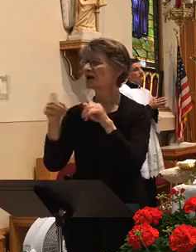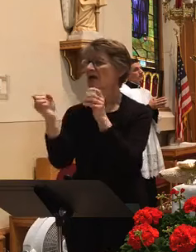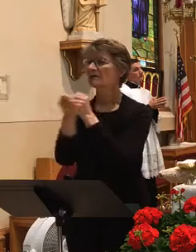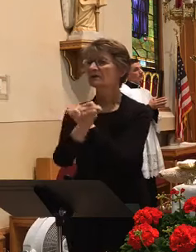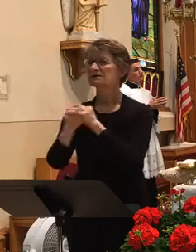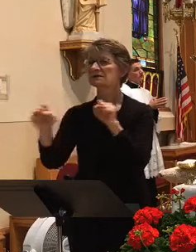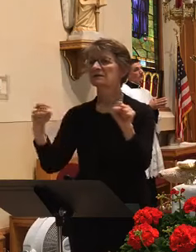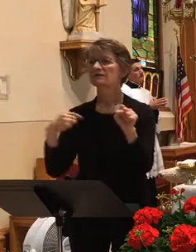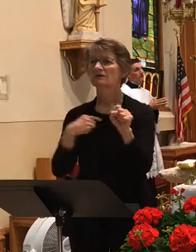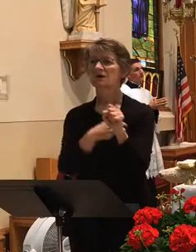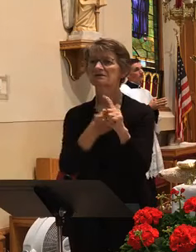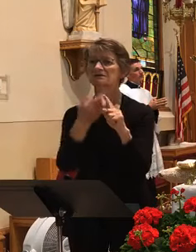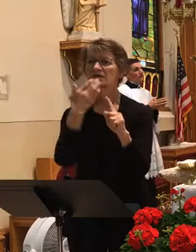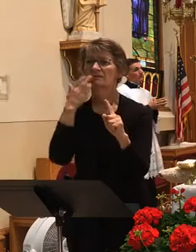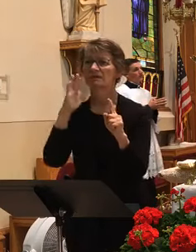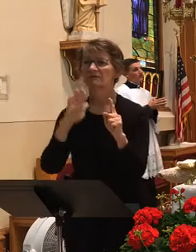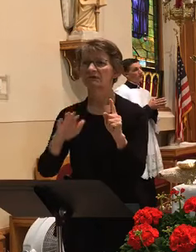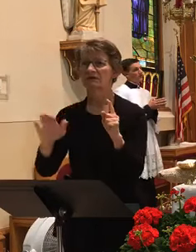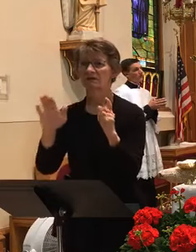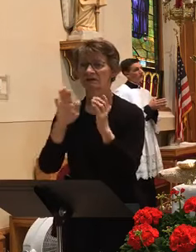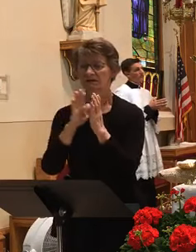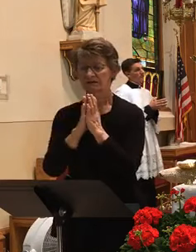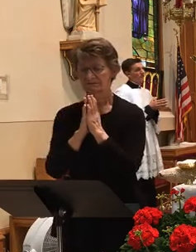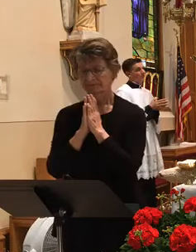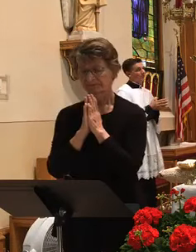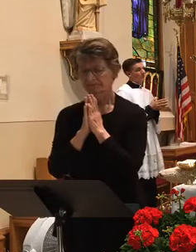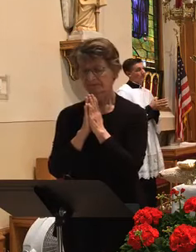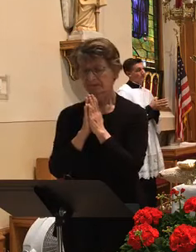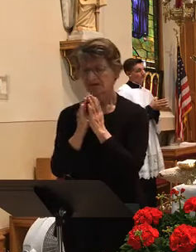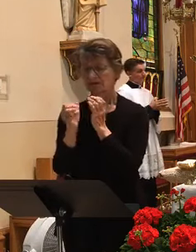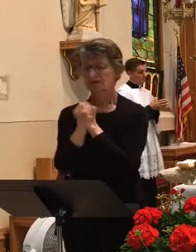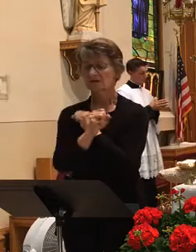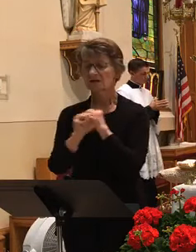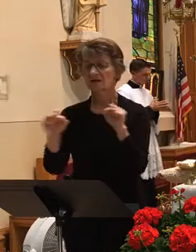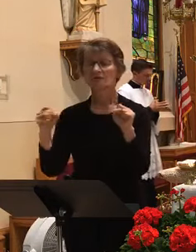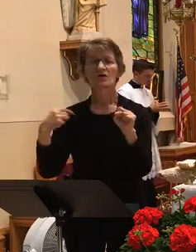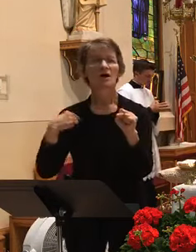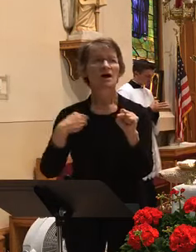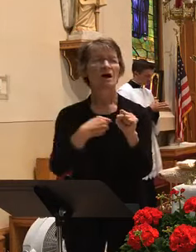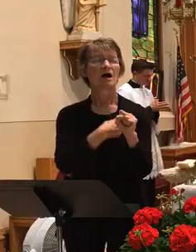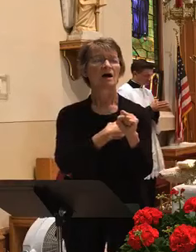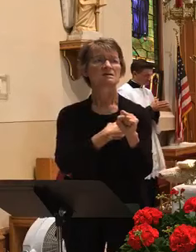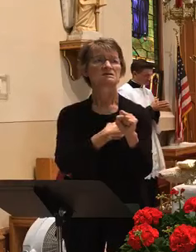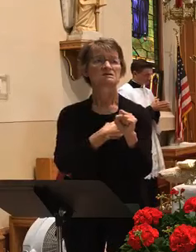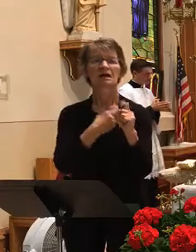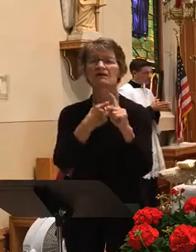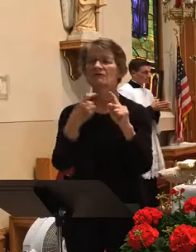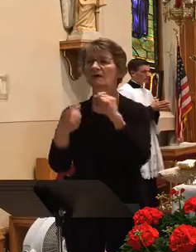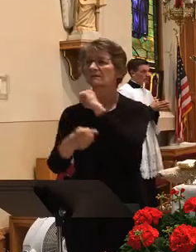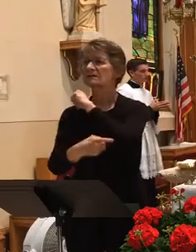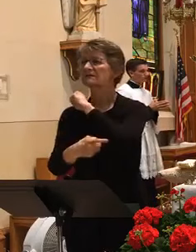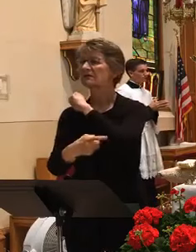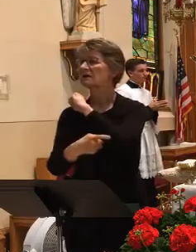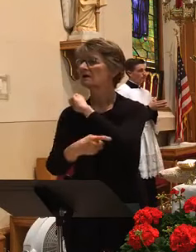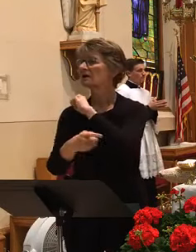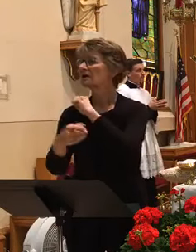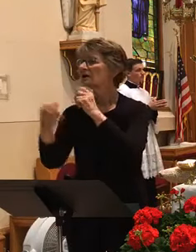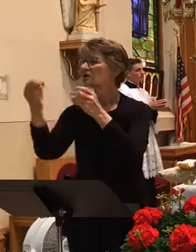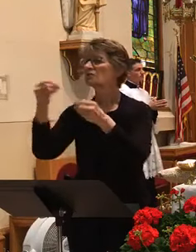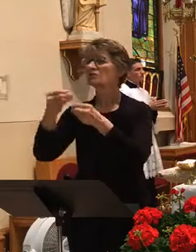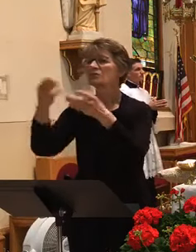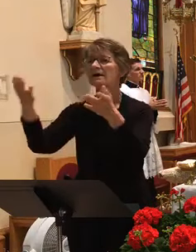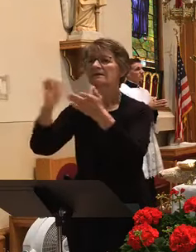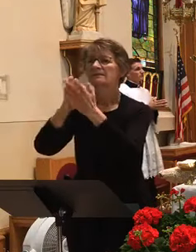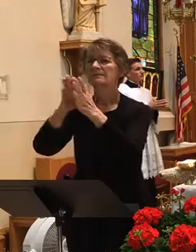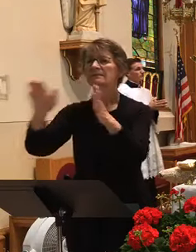temptation, but deliver us from evil. Deliver us, Lord, we pray, from every evil. Graciously grant peace